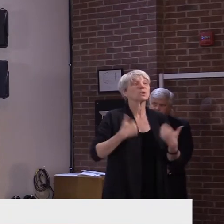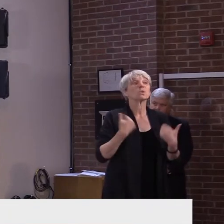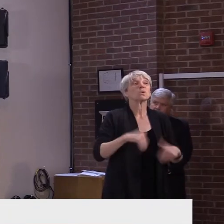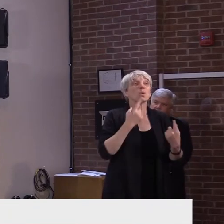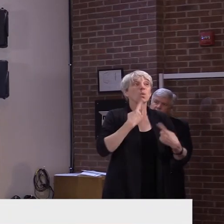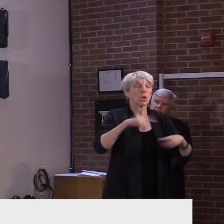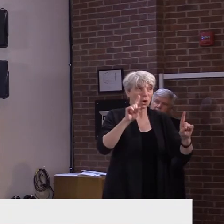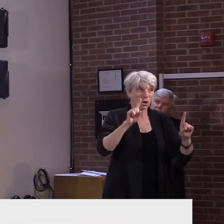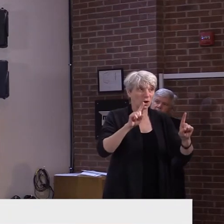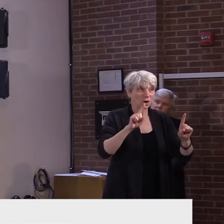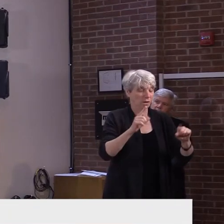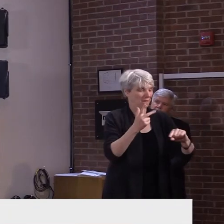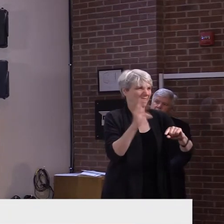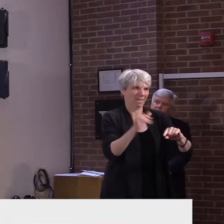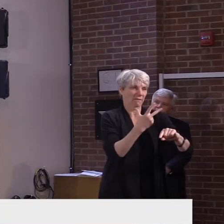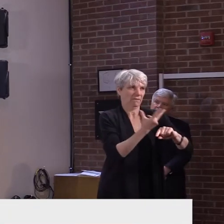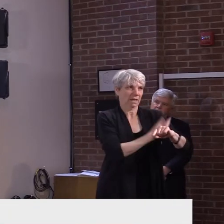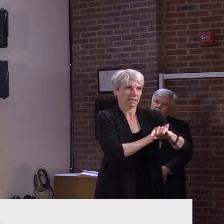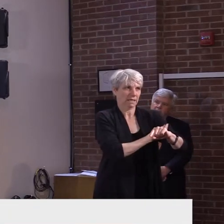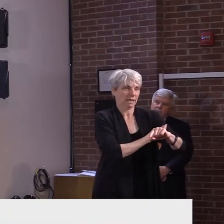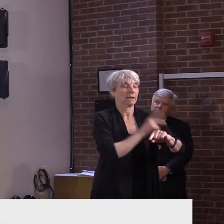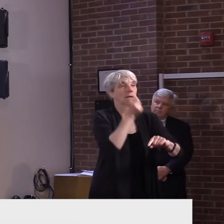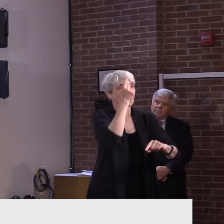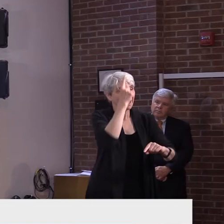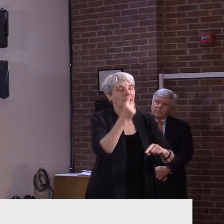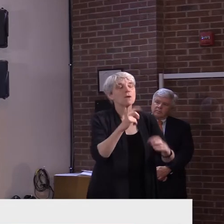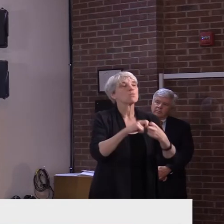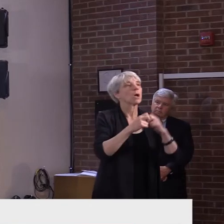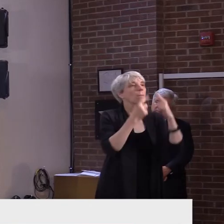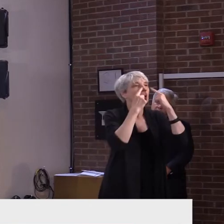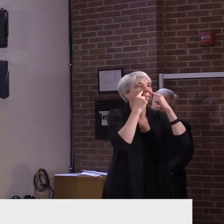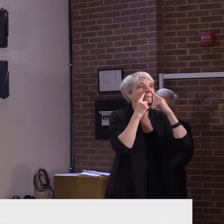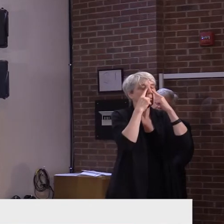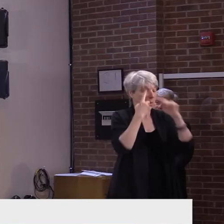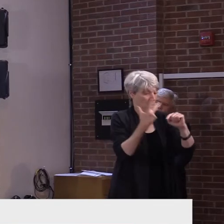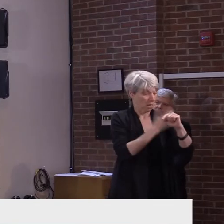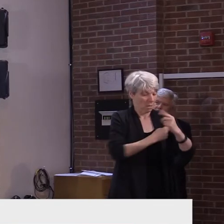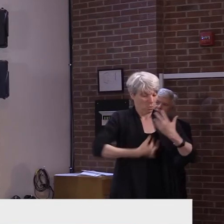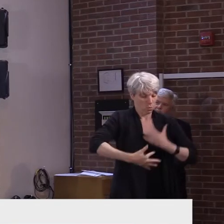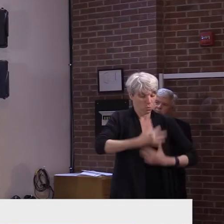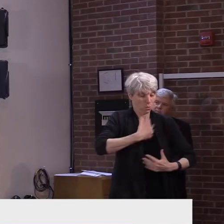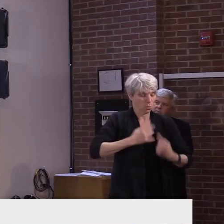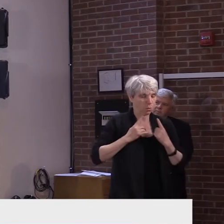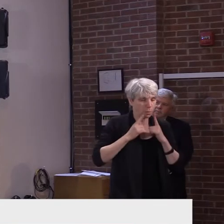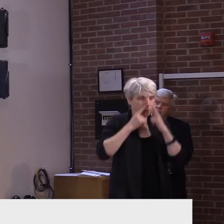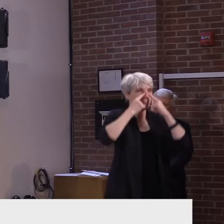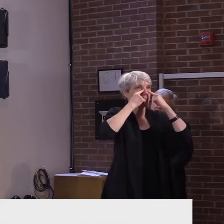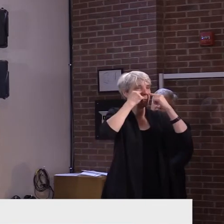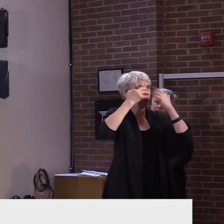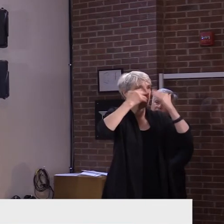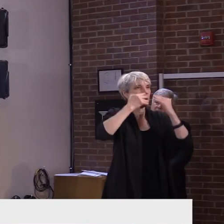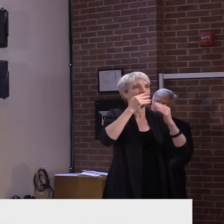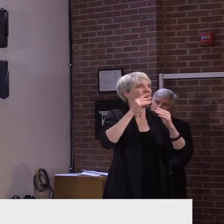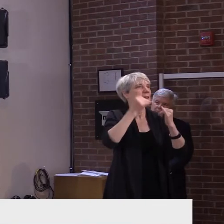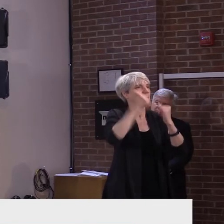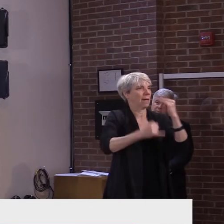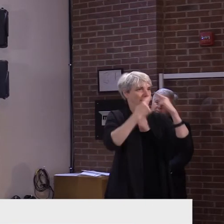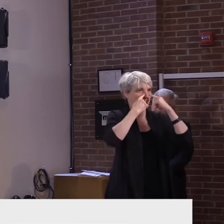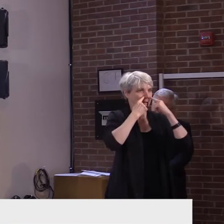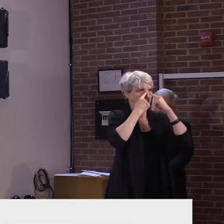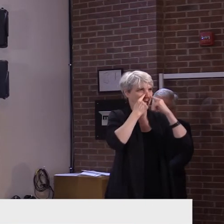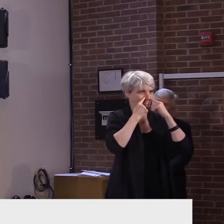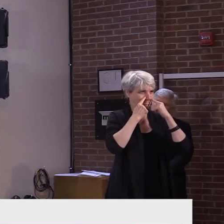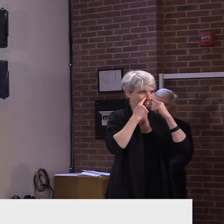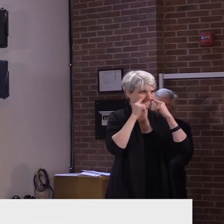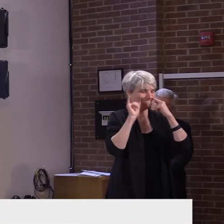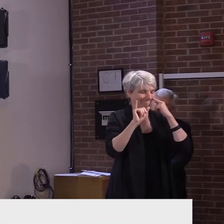as quickly in your nasal mucous membranes when you first encounter the virus. This is why we now know